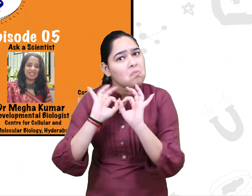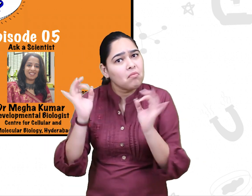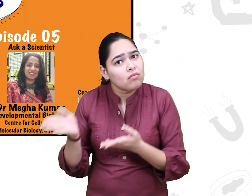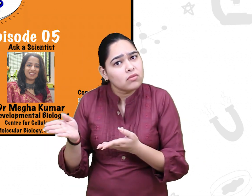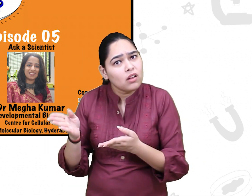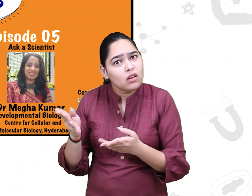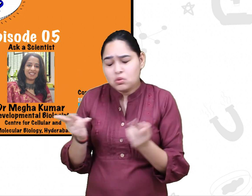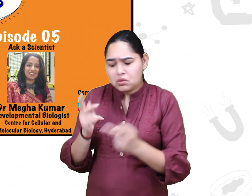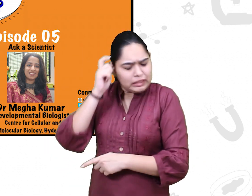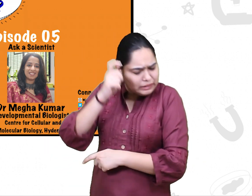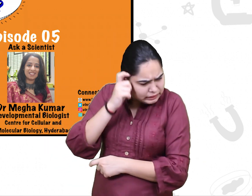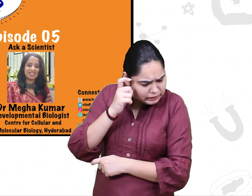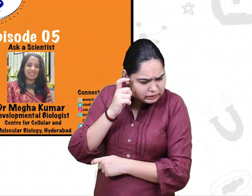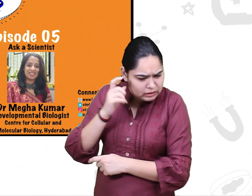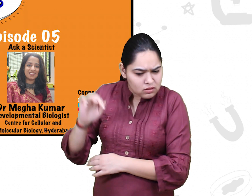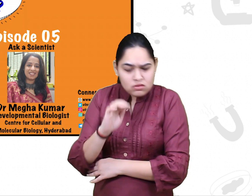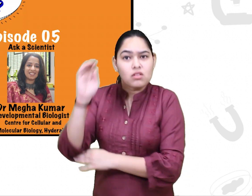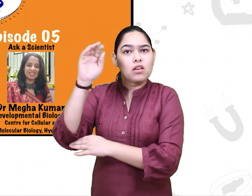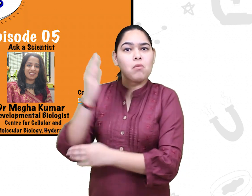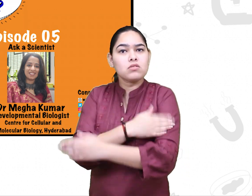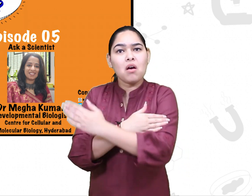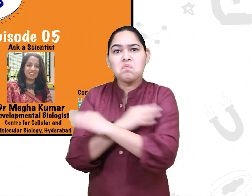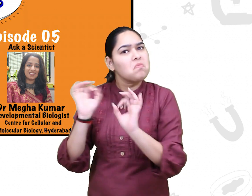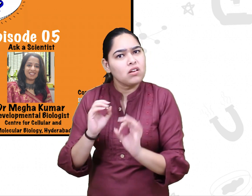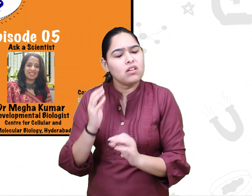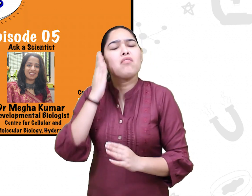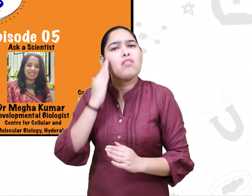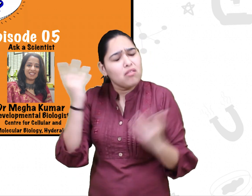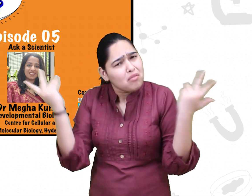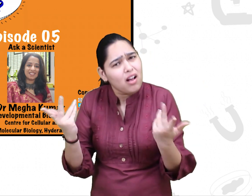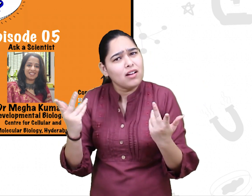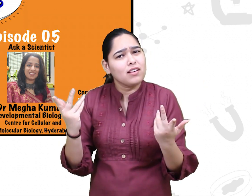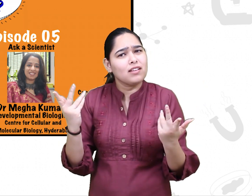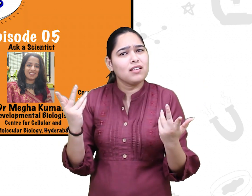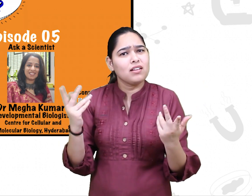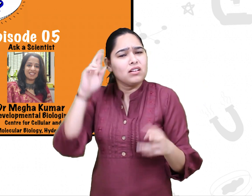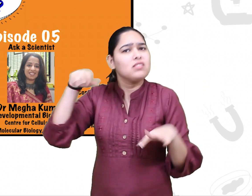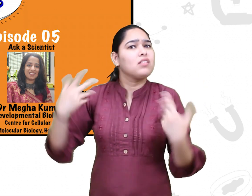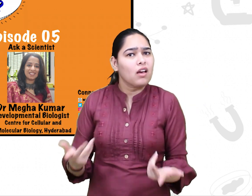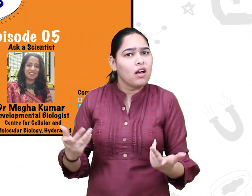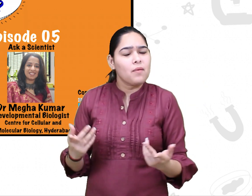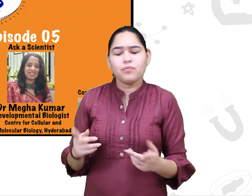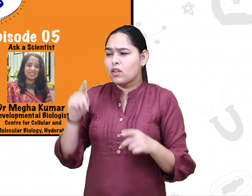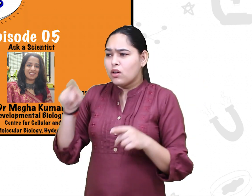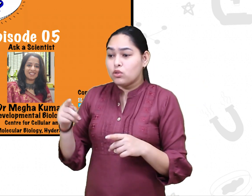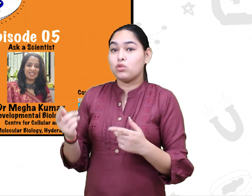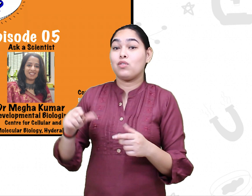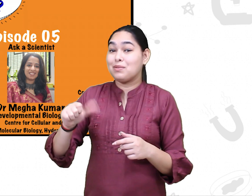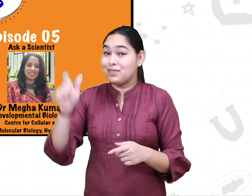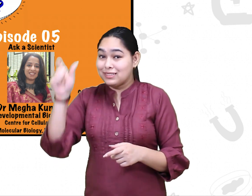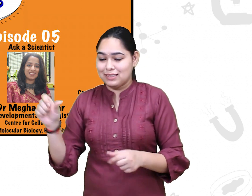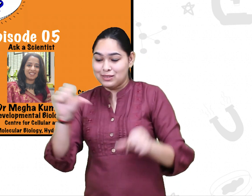wonder why snakes don't have limbs. Listen to the episode as they explore the reasons why snakes must